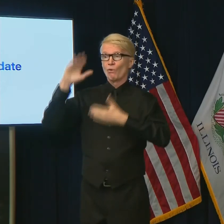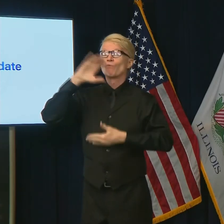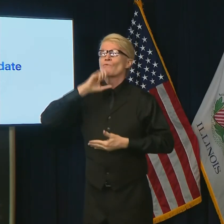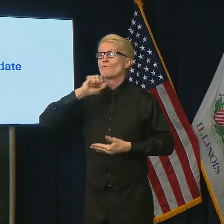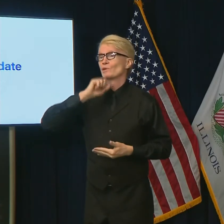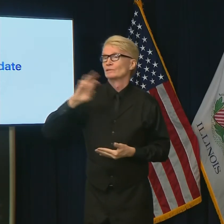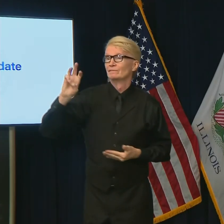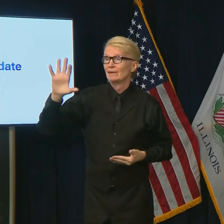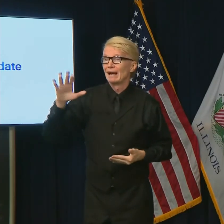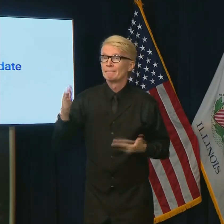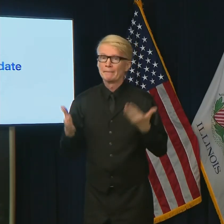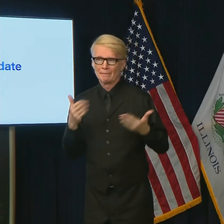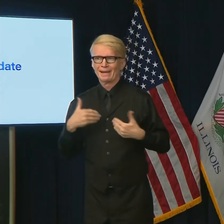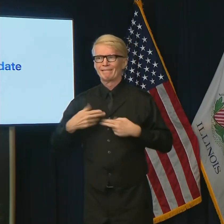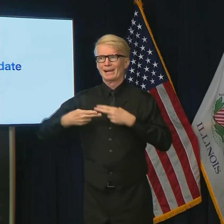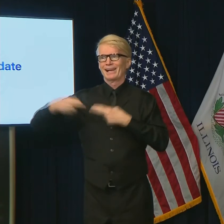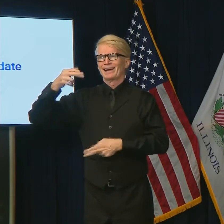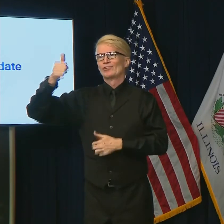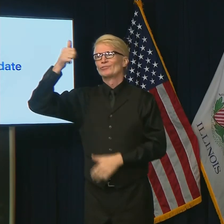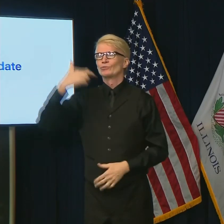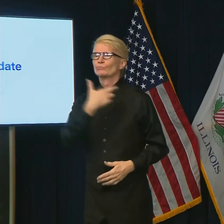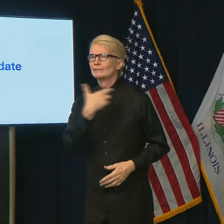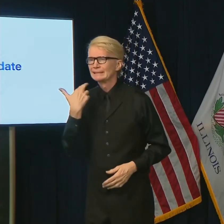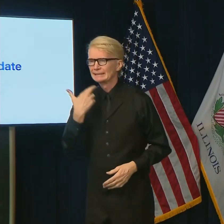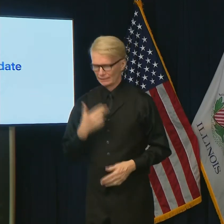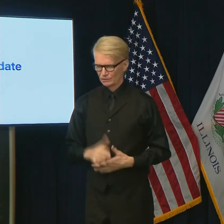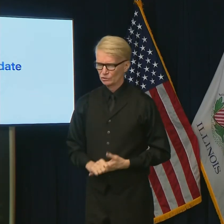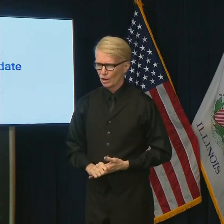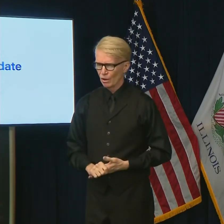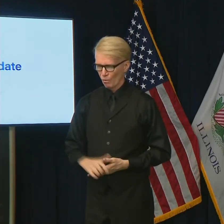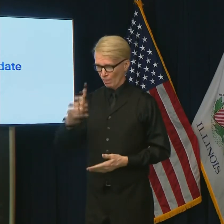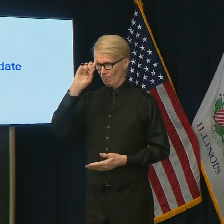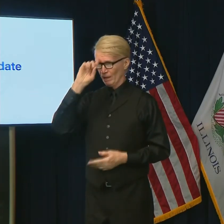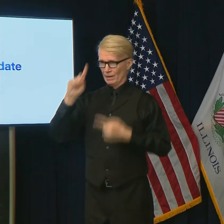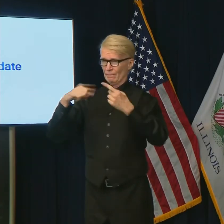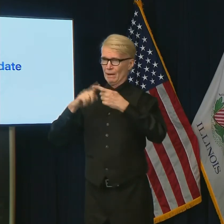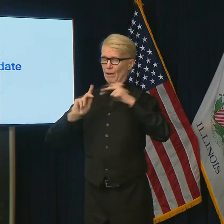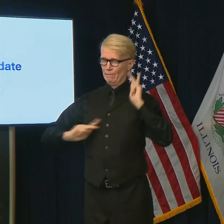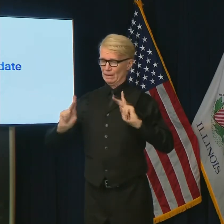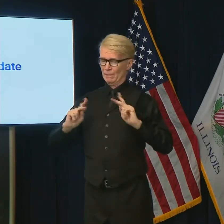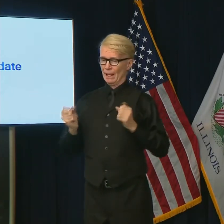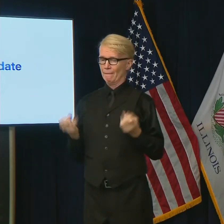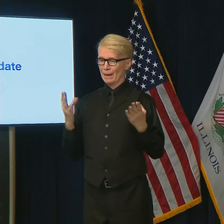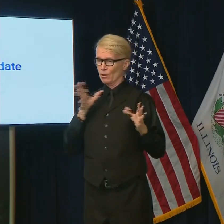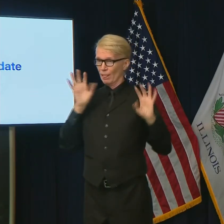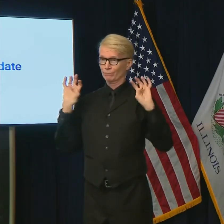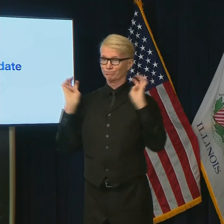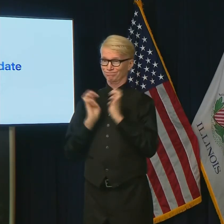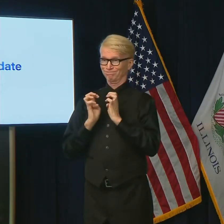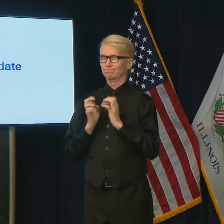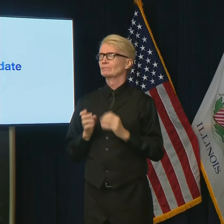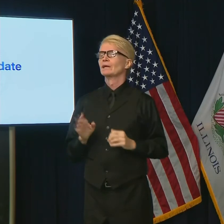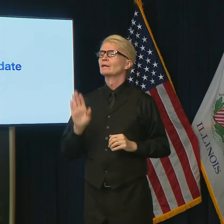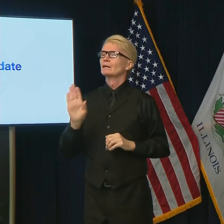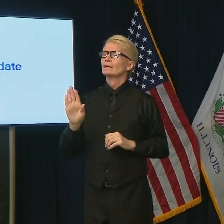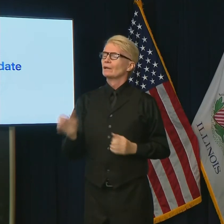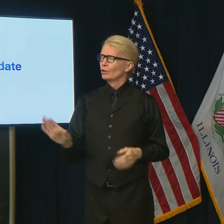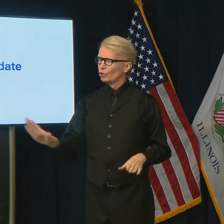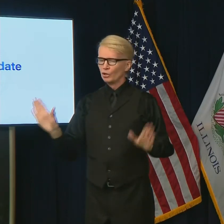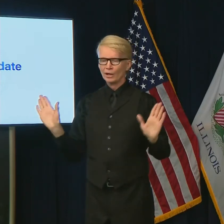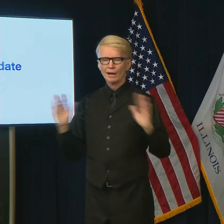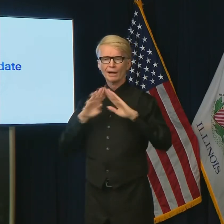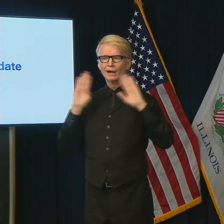risk. When thinking about the number of people that will gather, take into consideration the amount of space